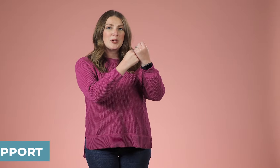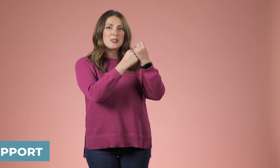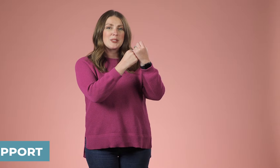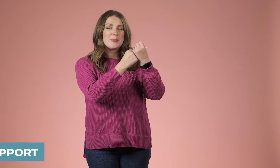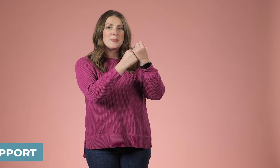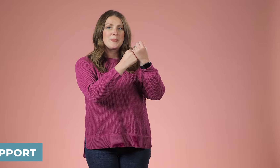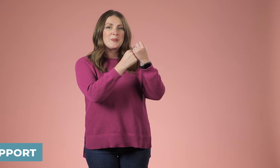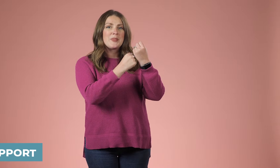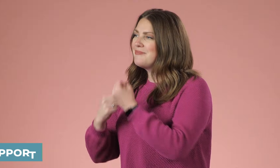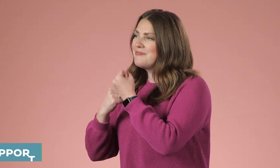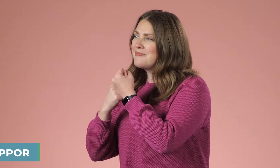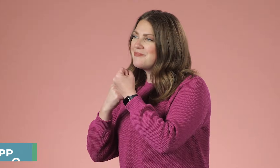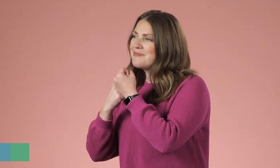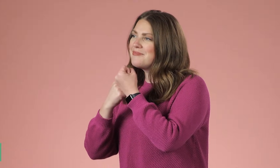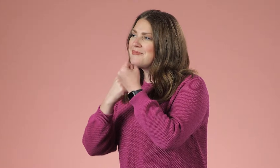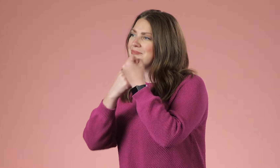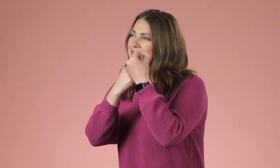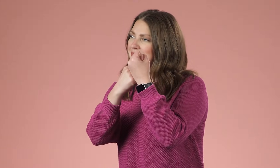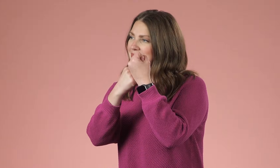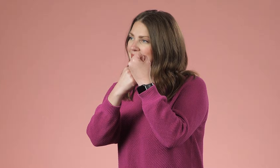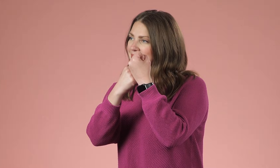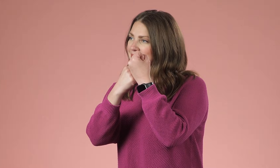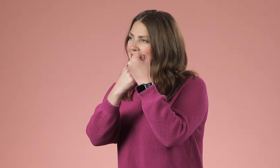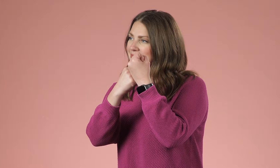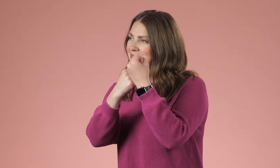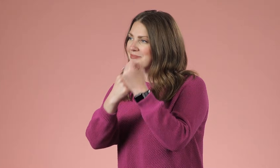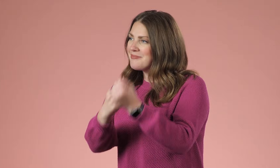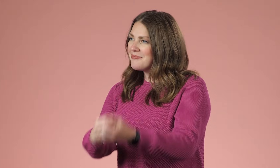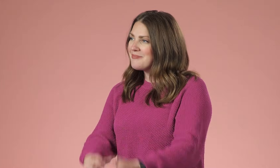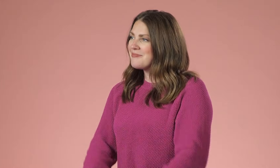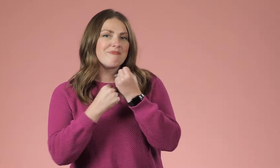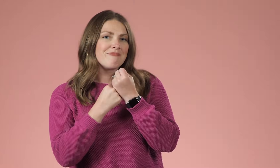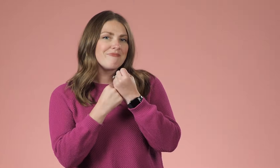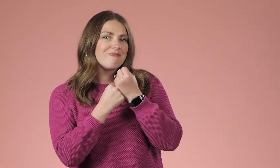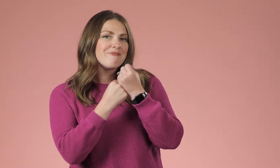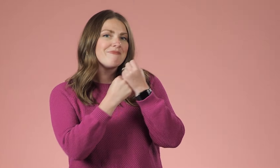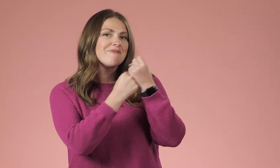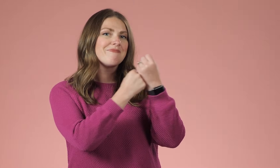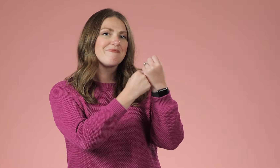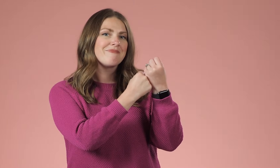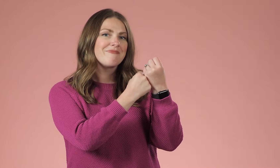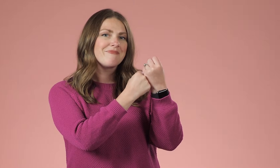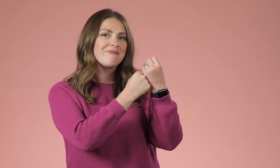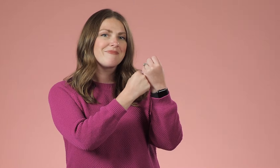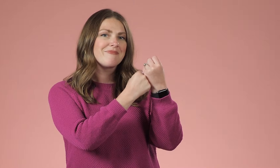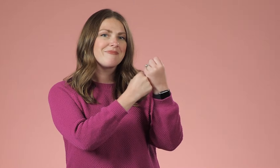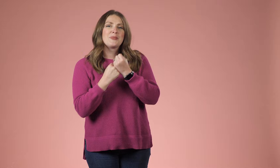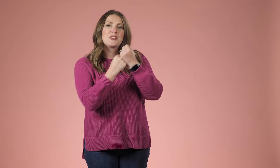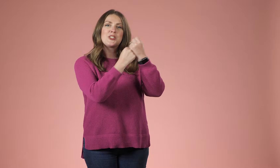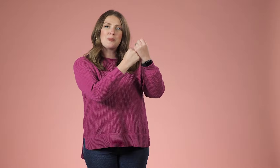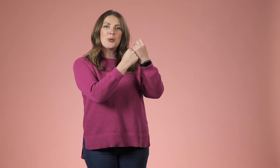Support. Your dominant hand is pushing up your non-dominant in support.